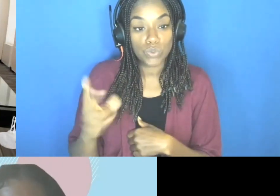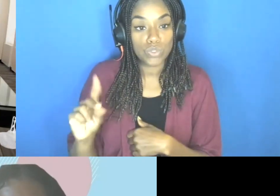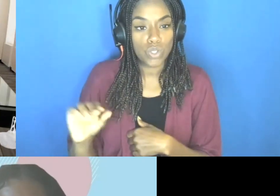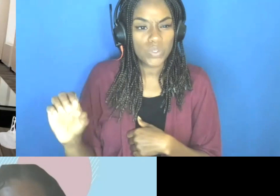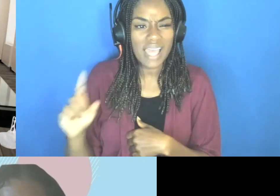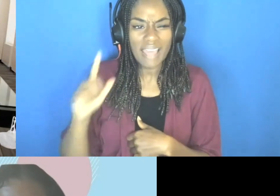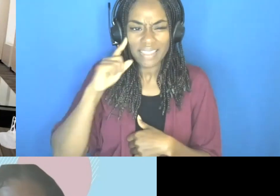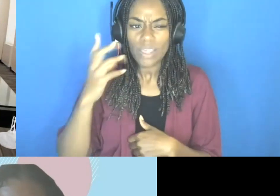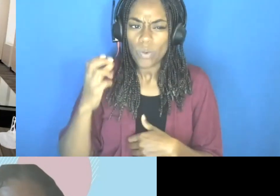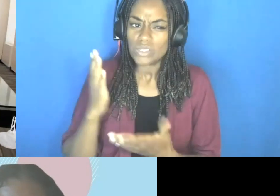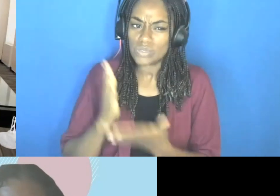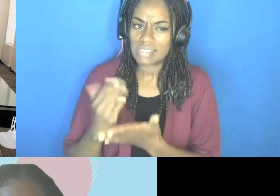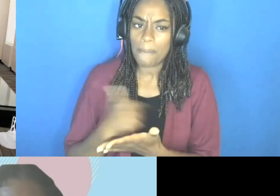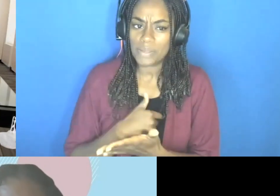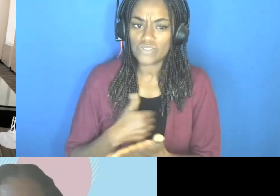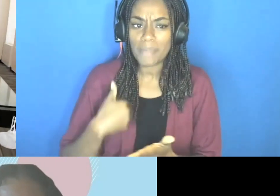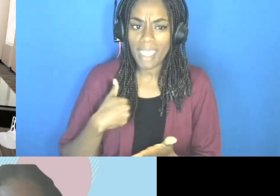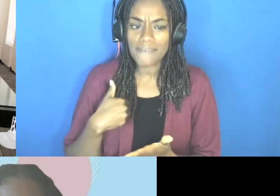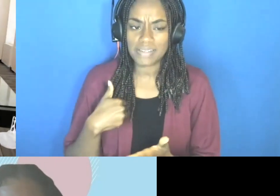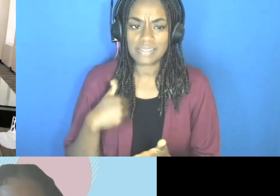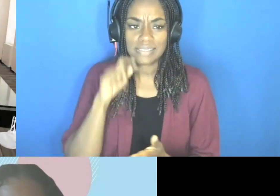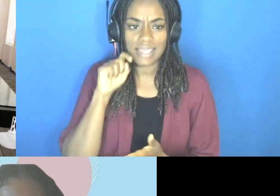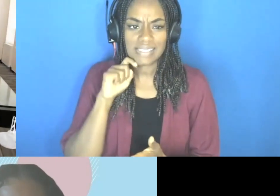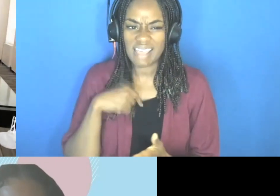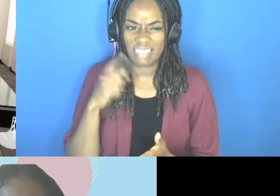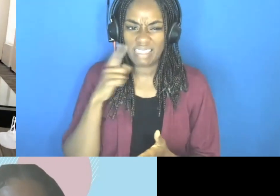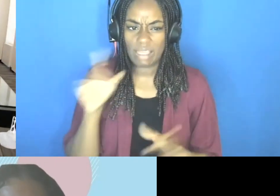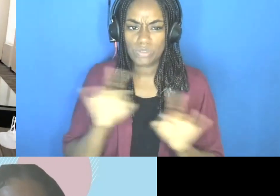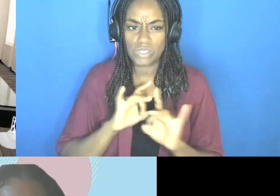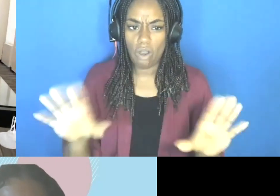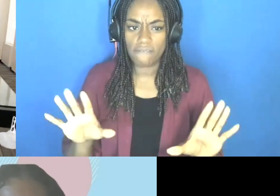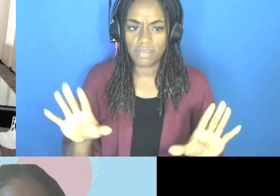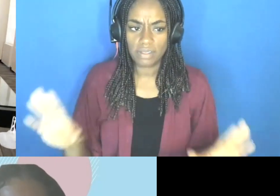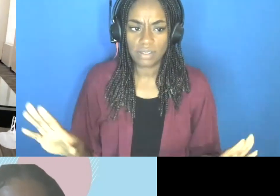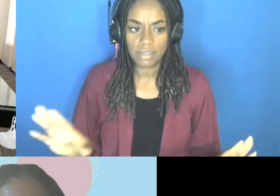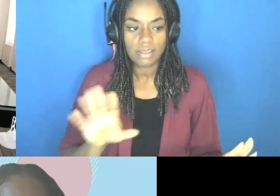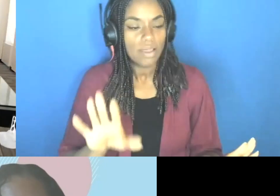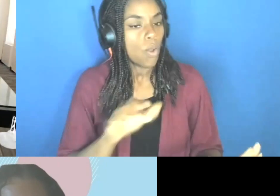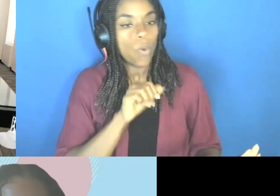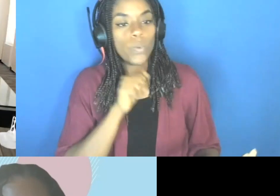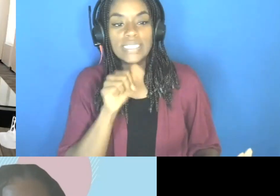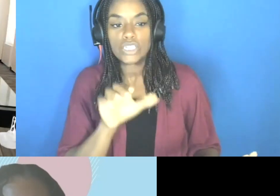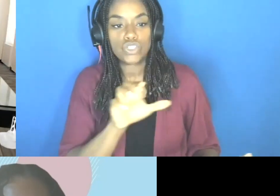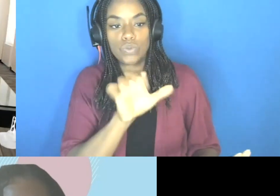that was very bad from the current city. Well, we didn't do that in the rest of the state, but